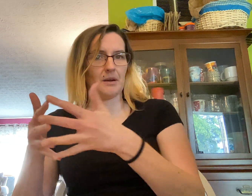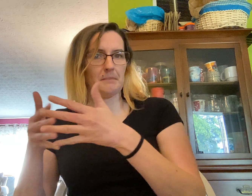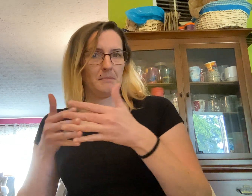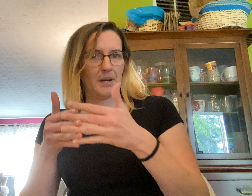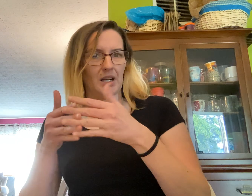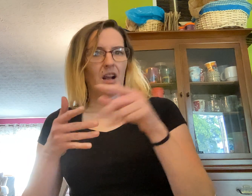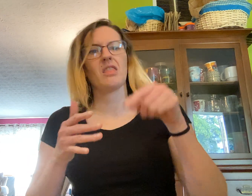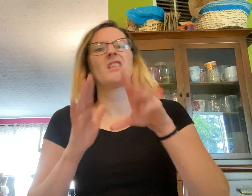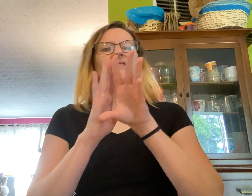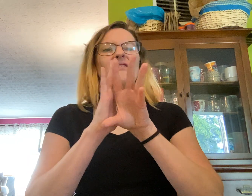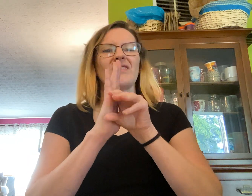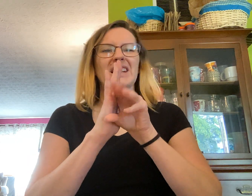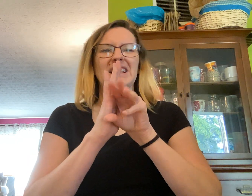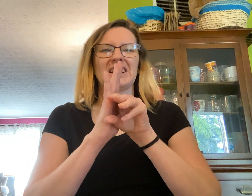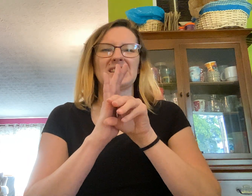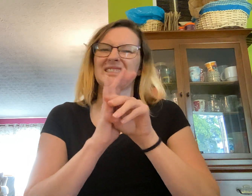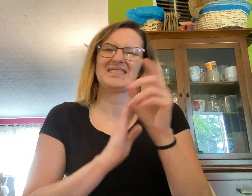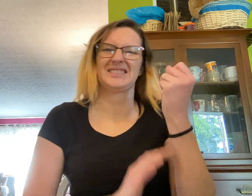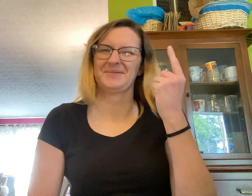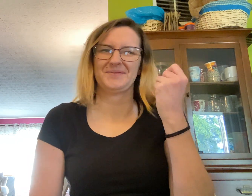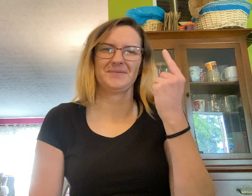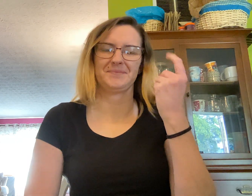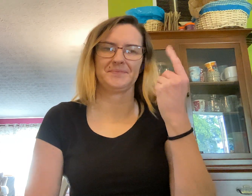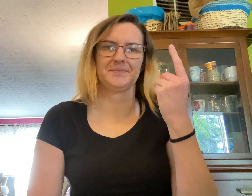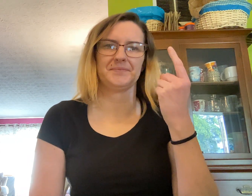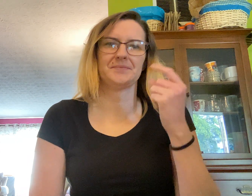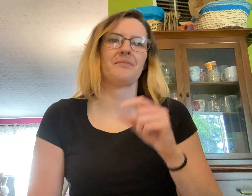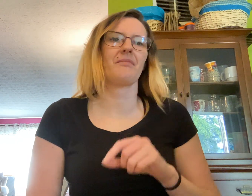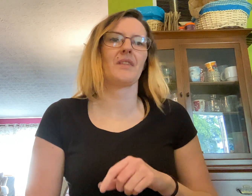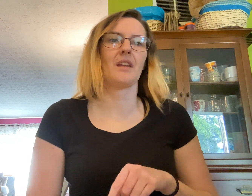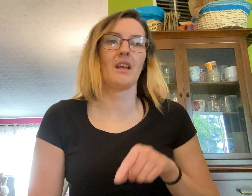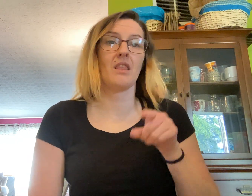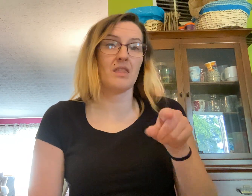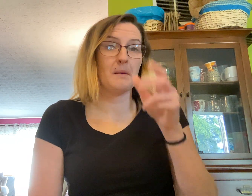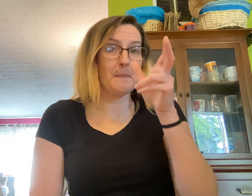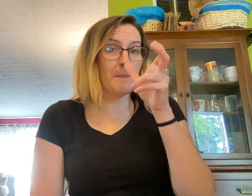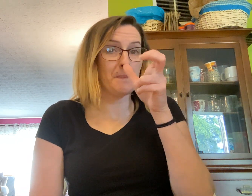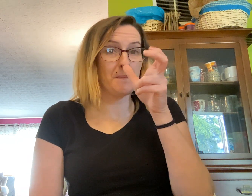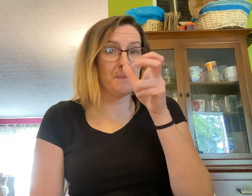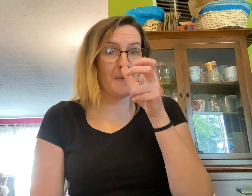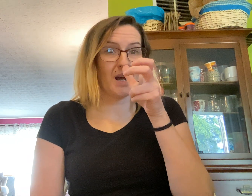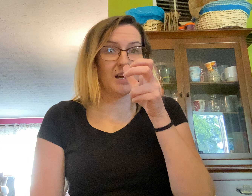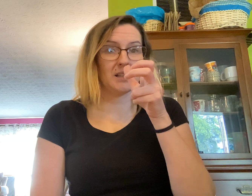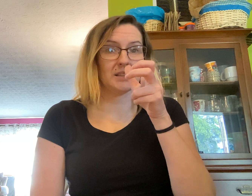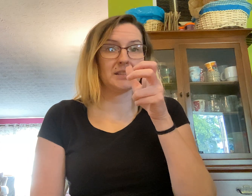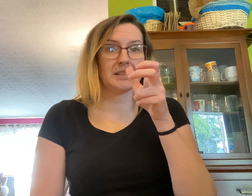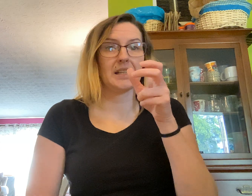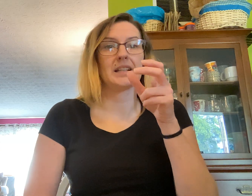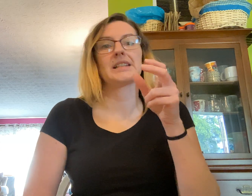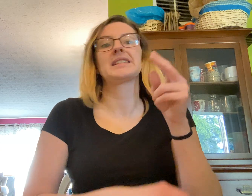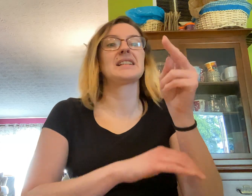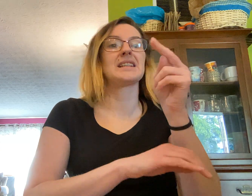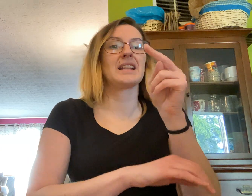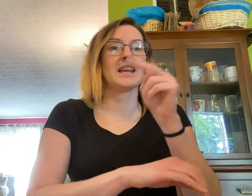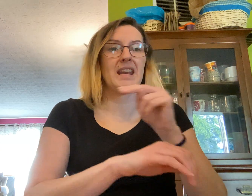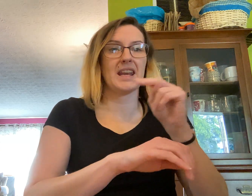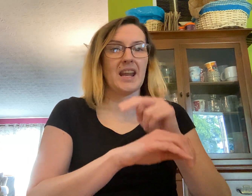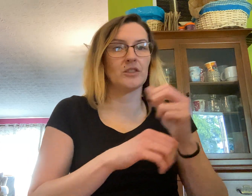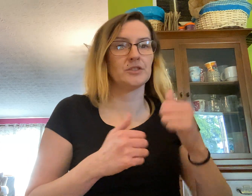unhinged. Spotted lanternflies are a type of insect that's native to parts of Asia. They're actually